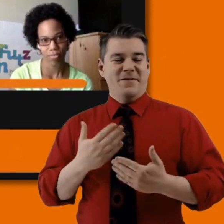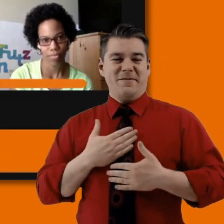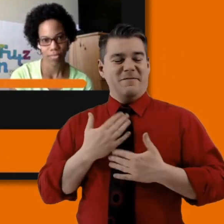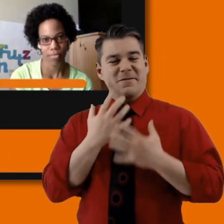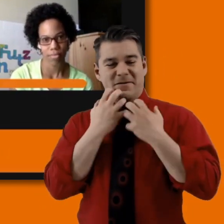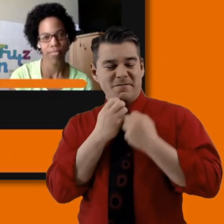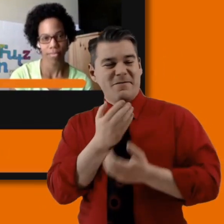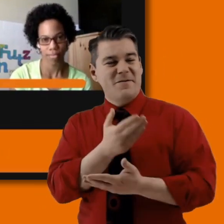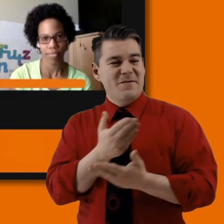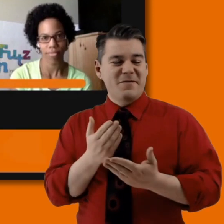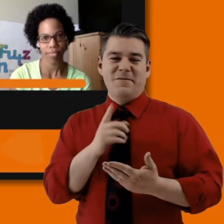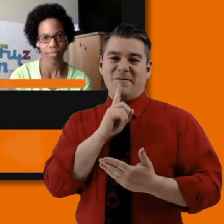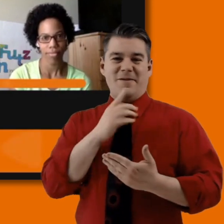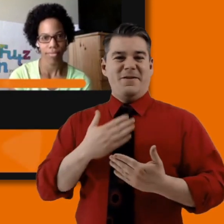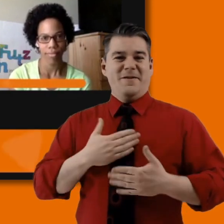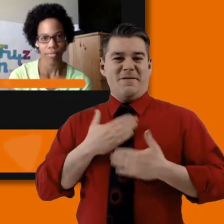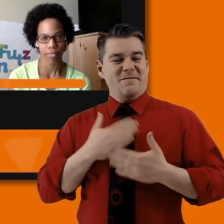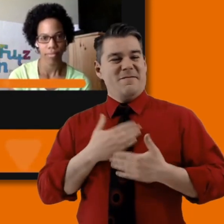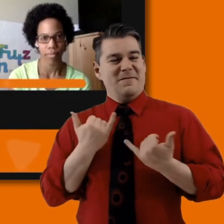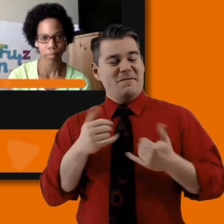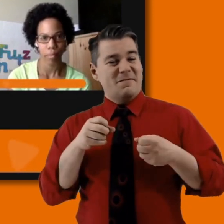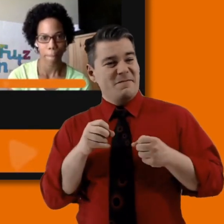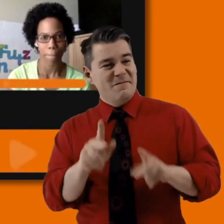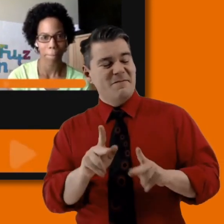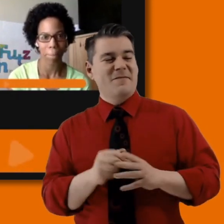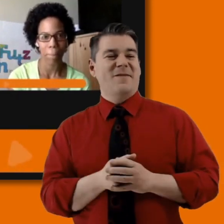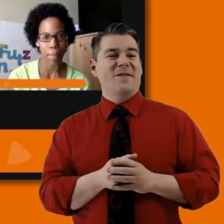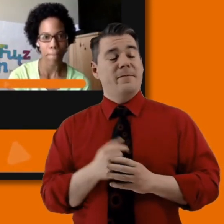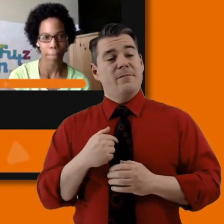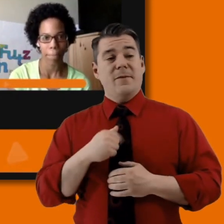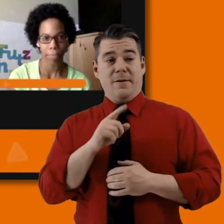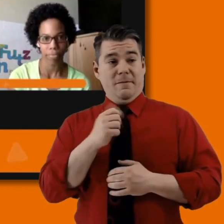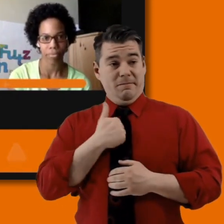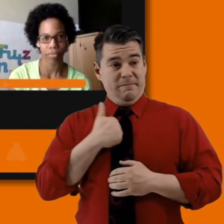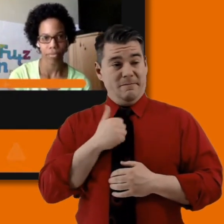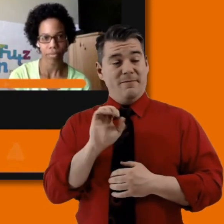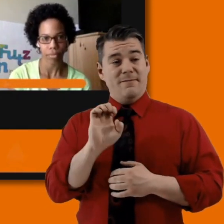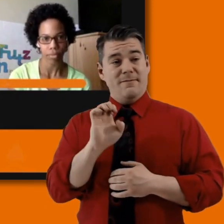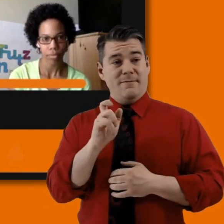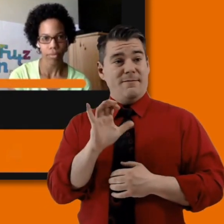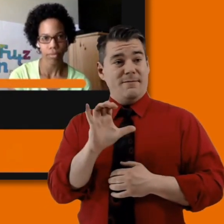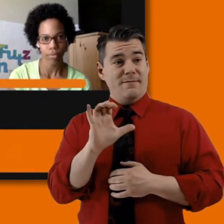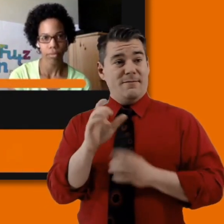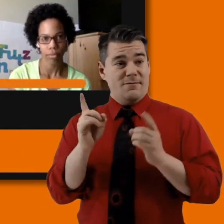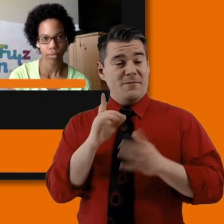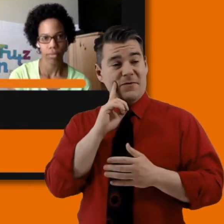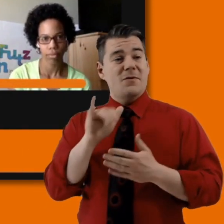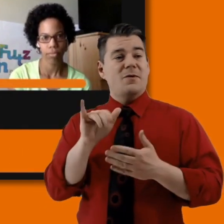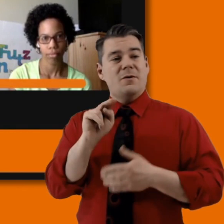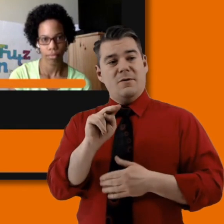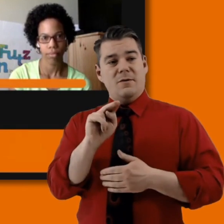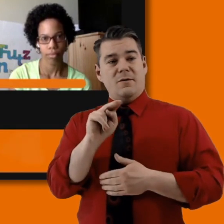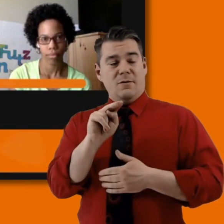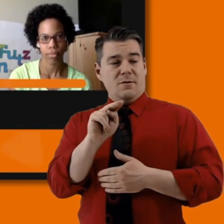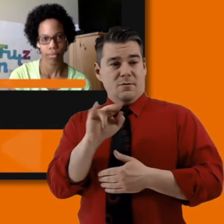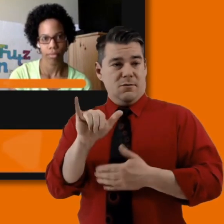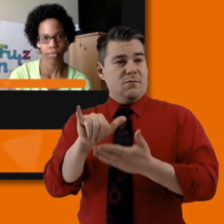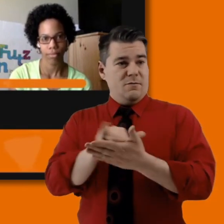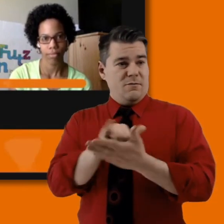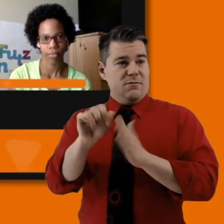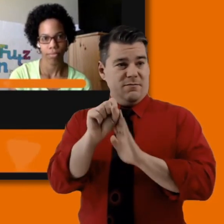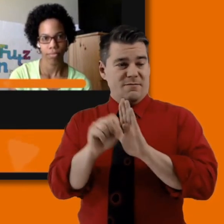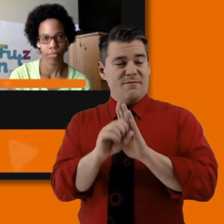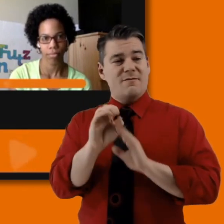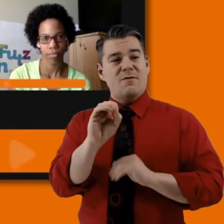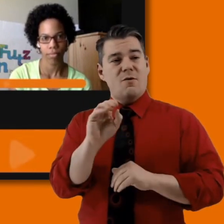just so glad to have this opportunity. So I am the Executive Director for the New York State Occupational Therapy Association.